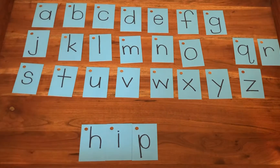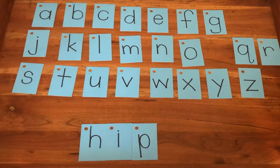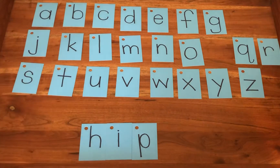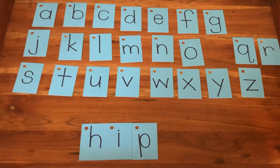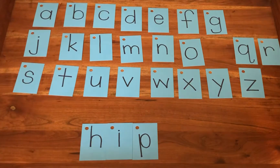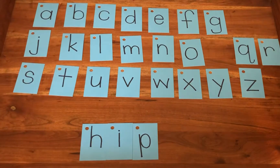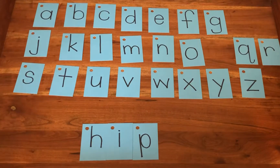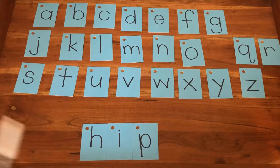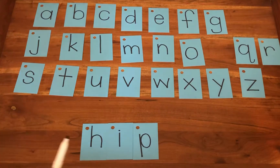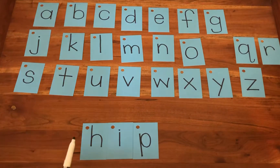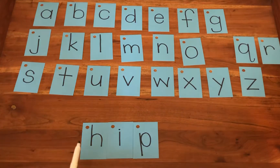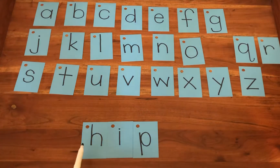Let's sound it out.